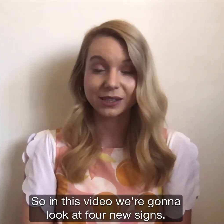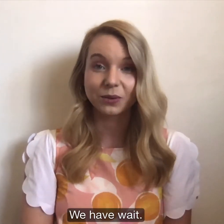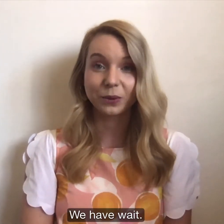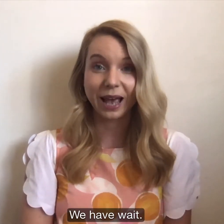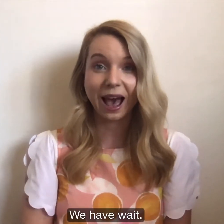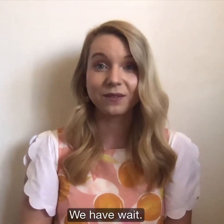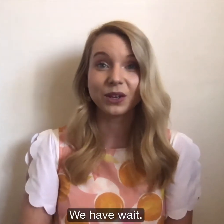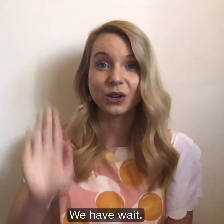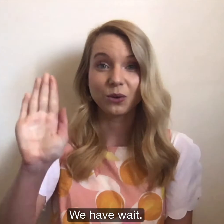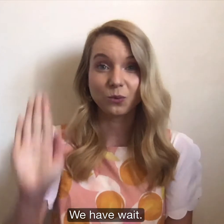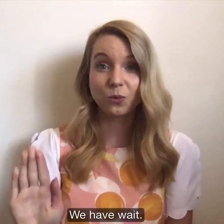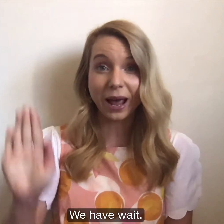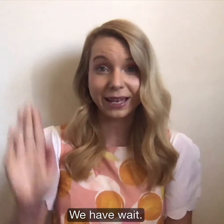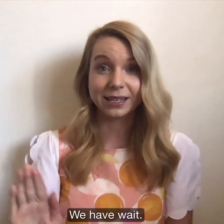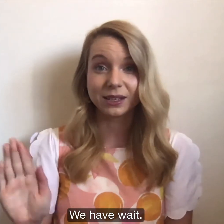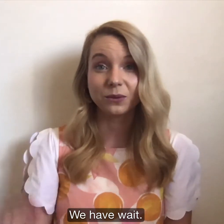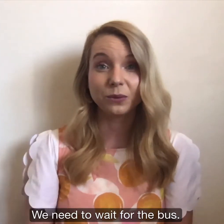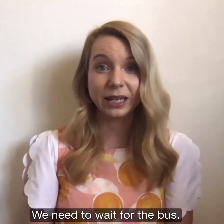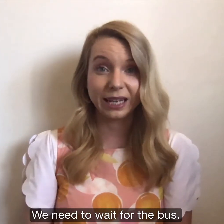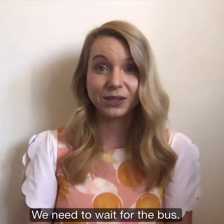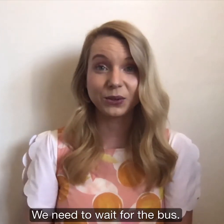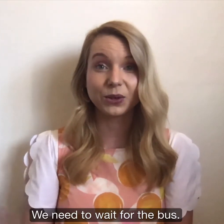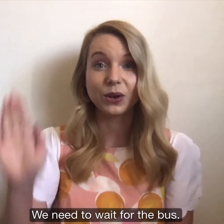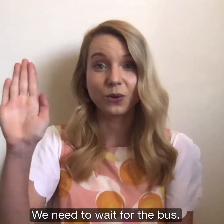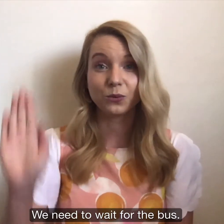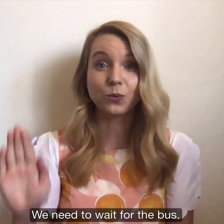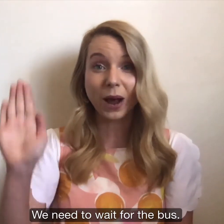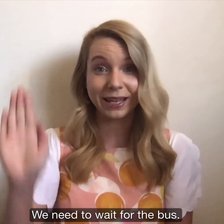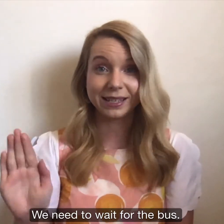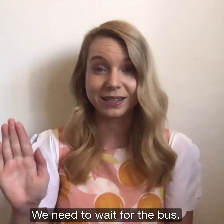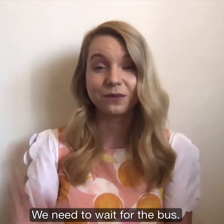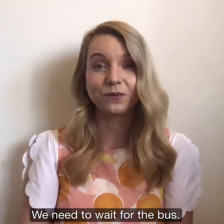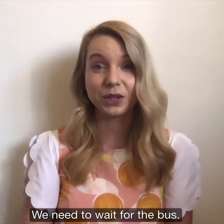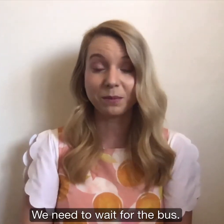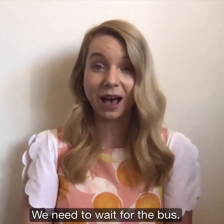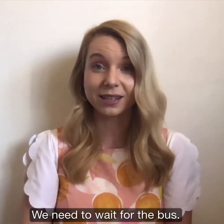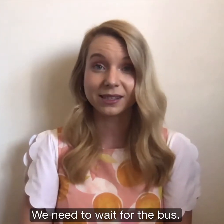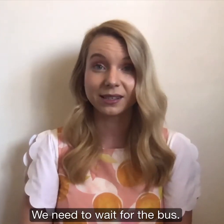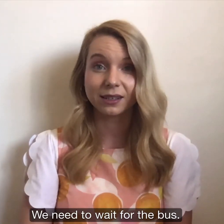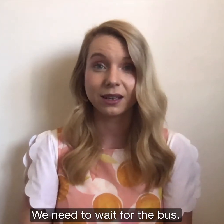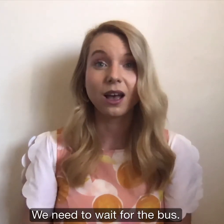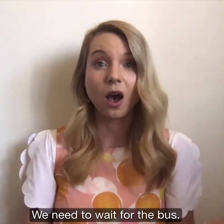We have wait, we need to wait for the bus.